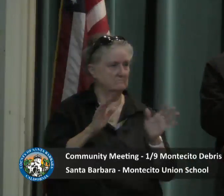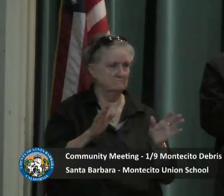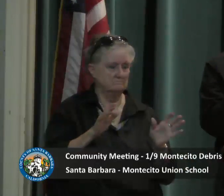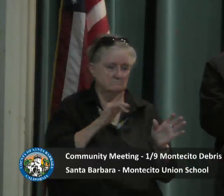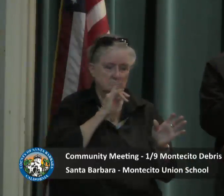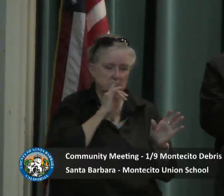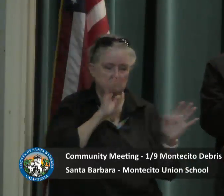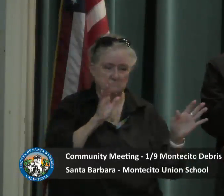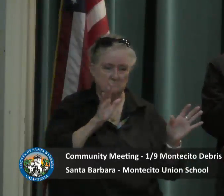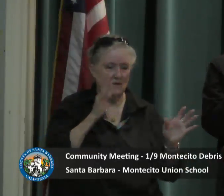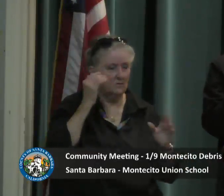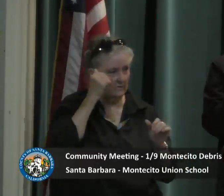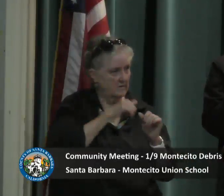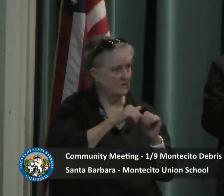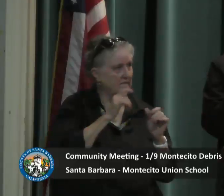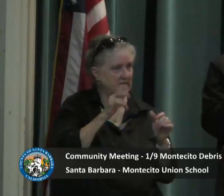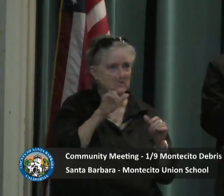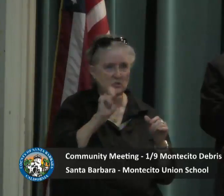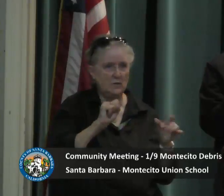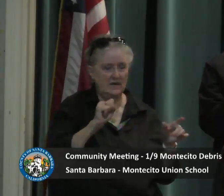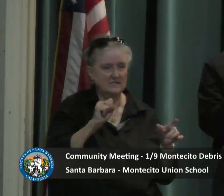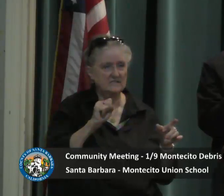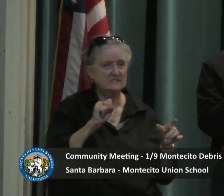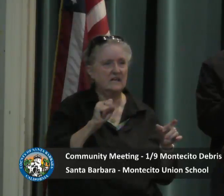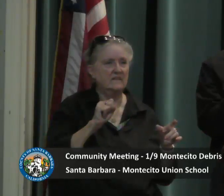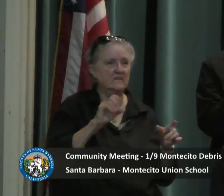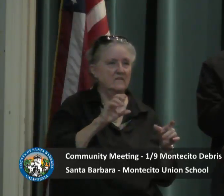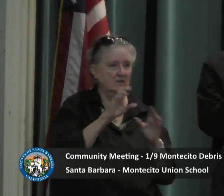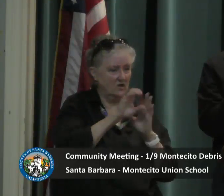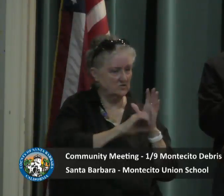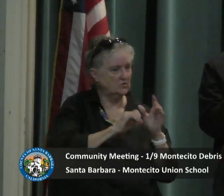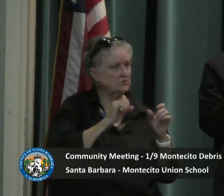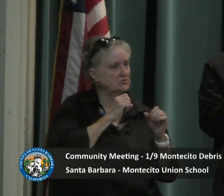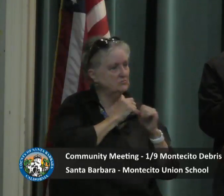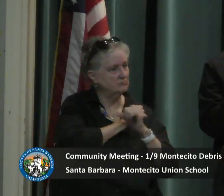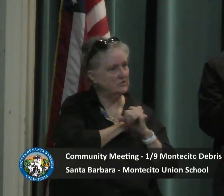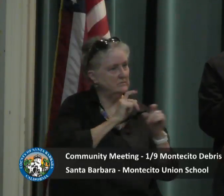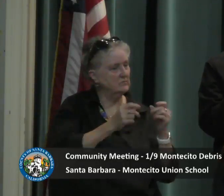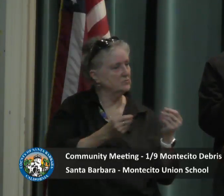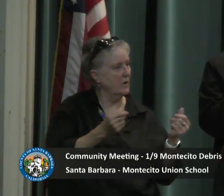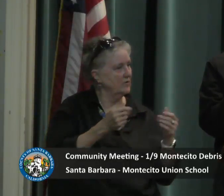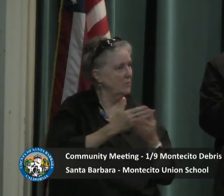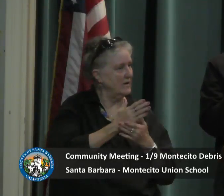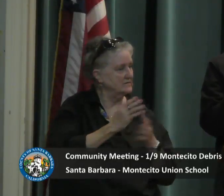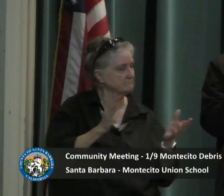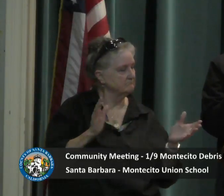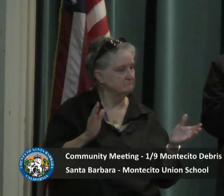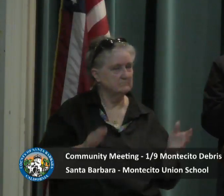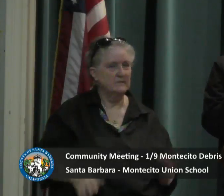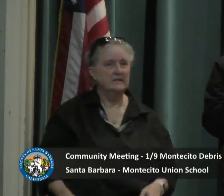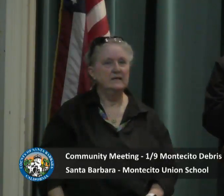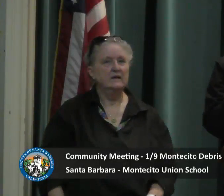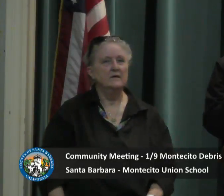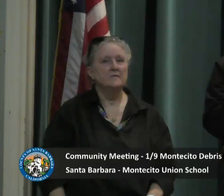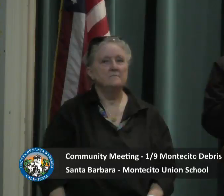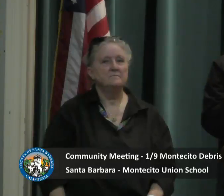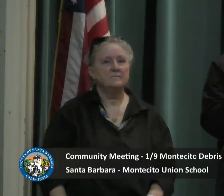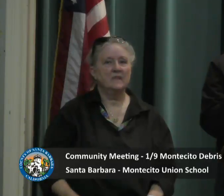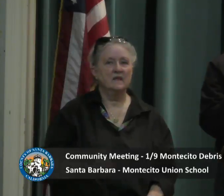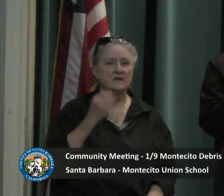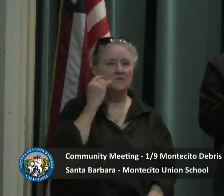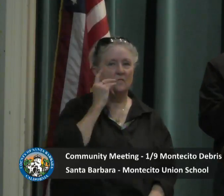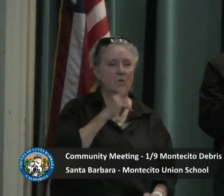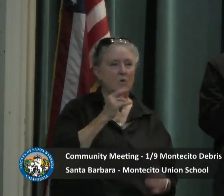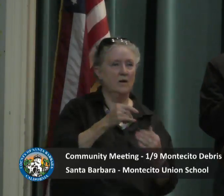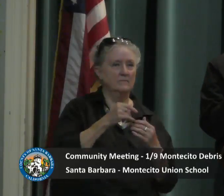Let's all remember this is the United States and the Constitution protects people's property rights. If there are